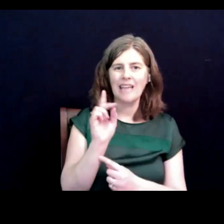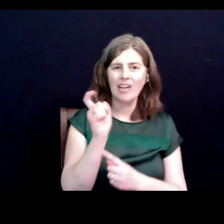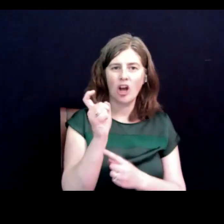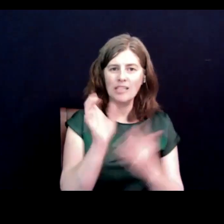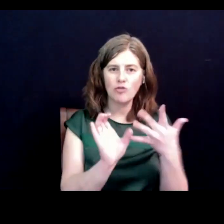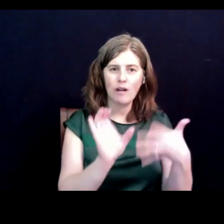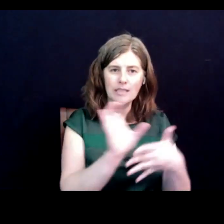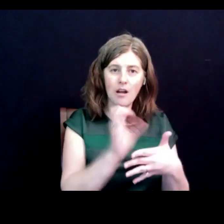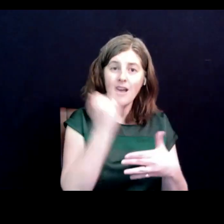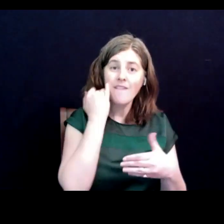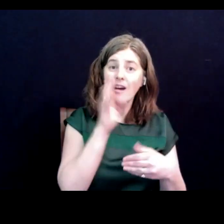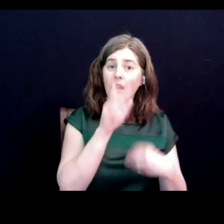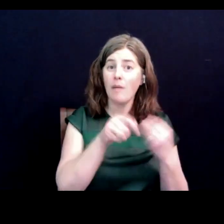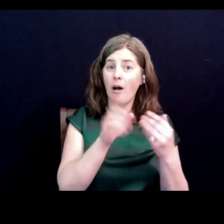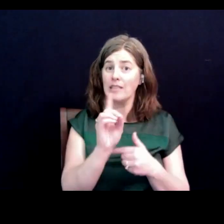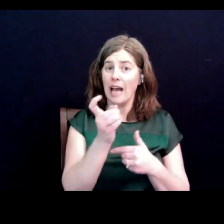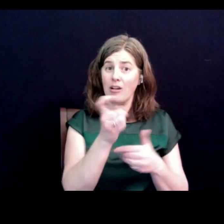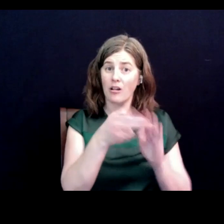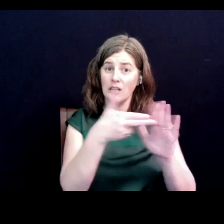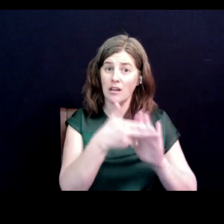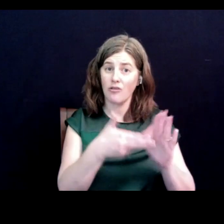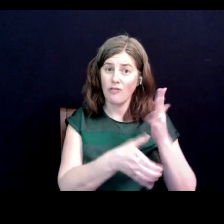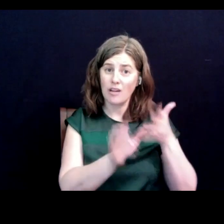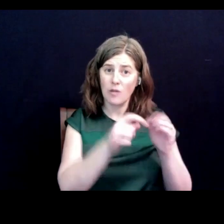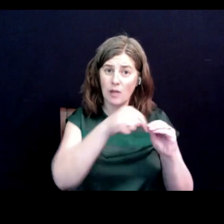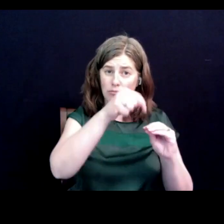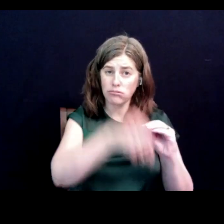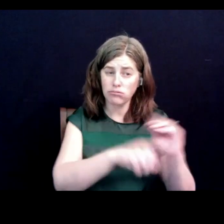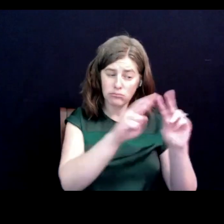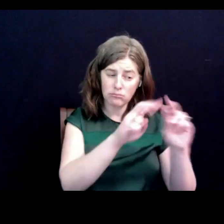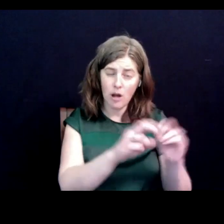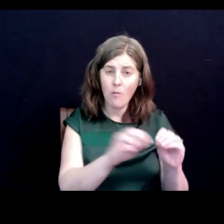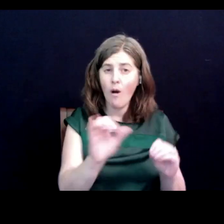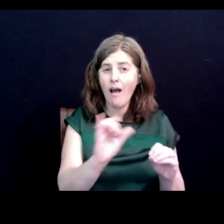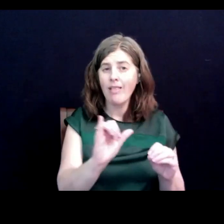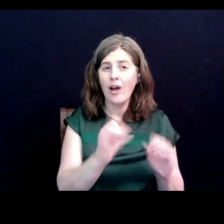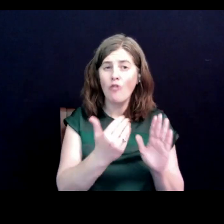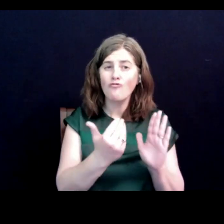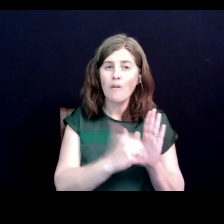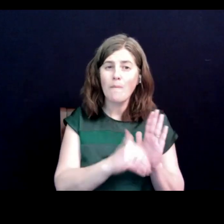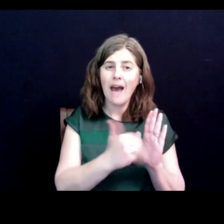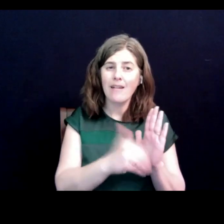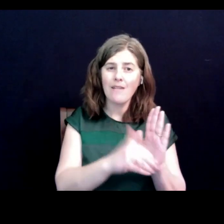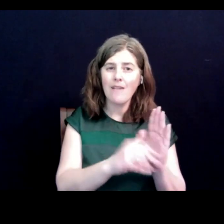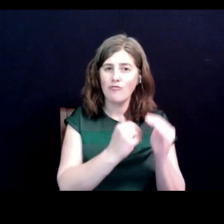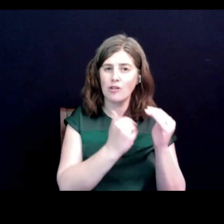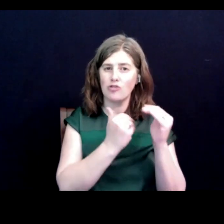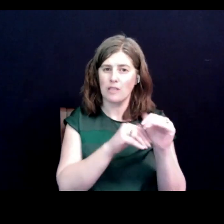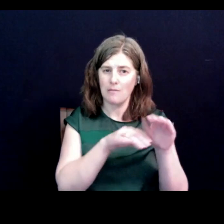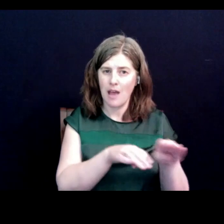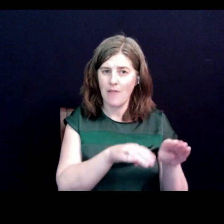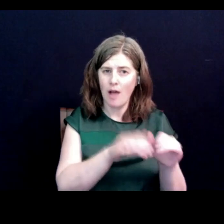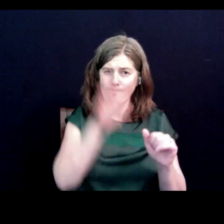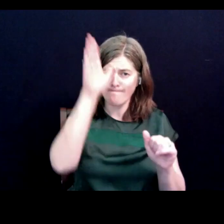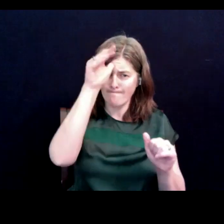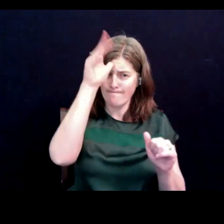talk about the diagnostic criteria and we really get to dive deep into things like repetitive and restricted behaviors and insistence on